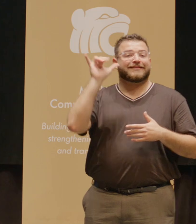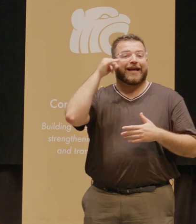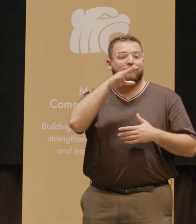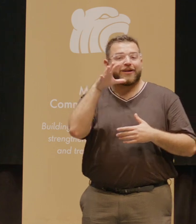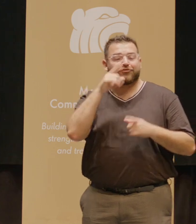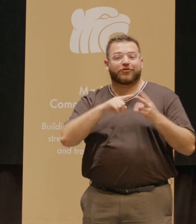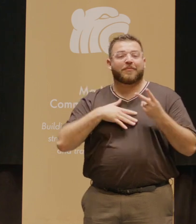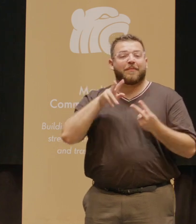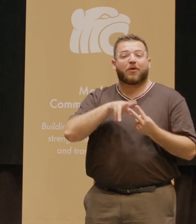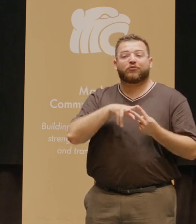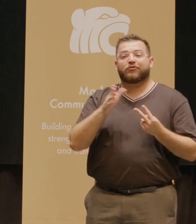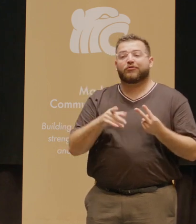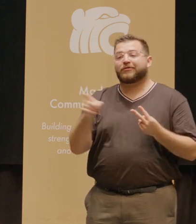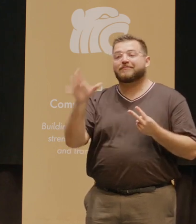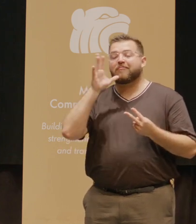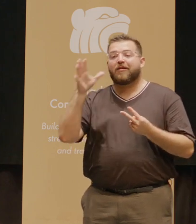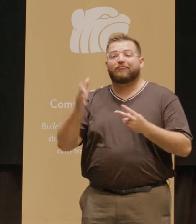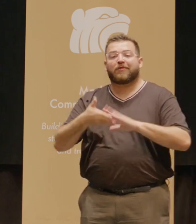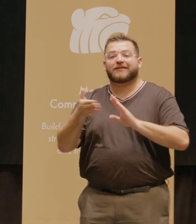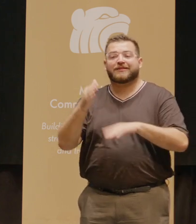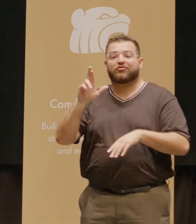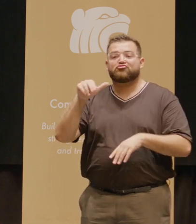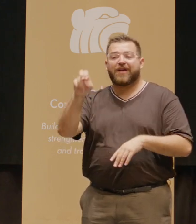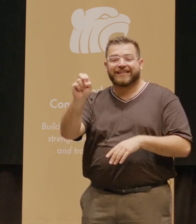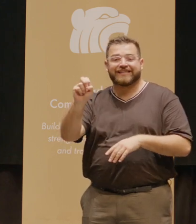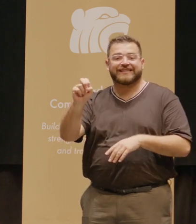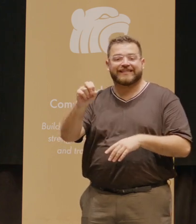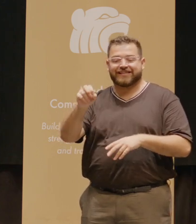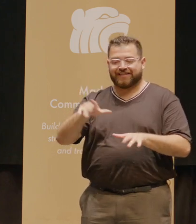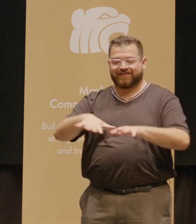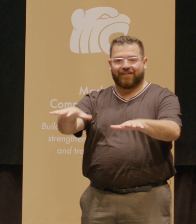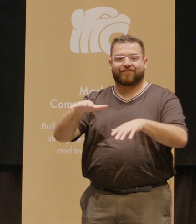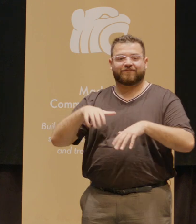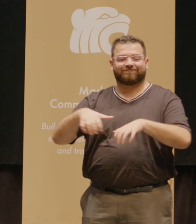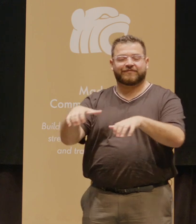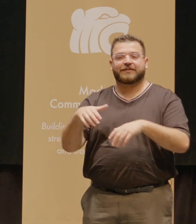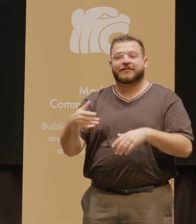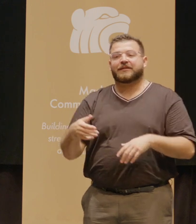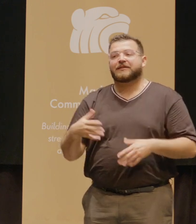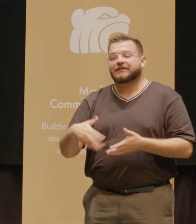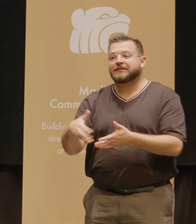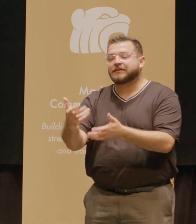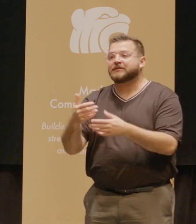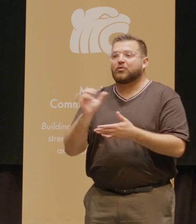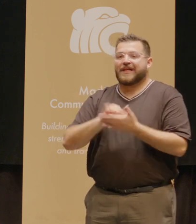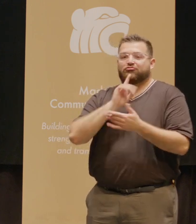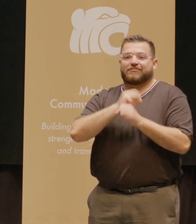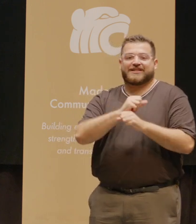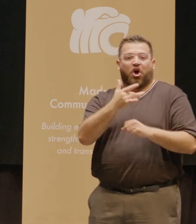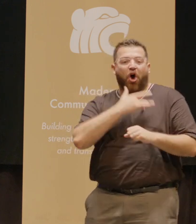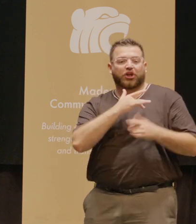My partner's mother runs a rice ranch. So that is the heart of, I think, what we do in our economy